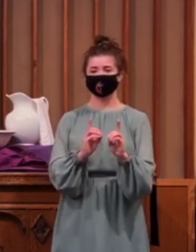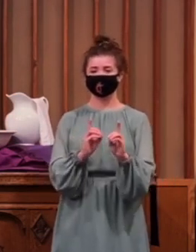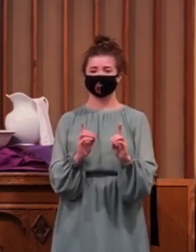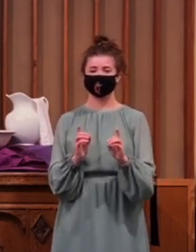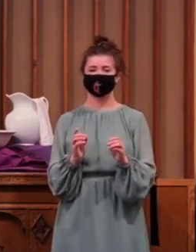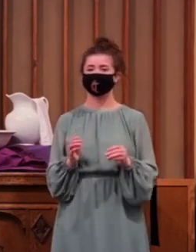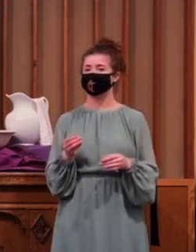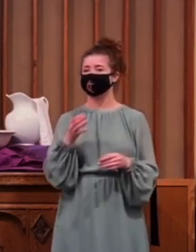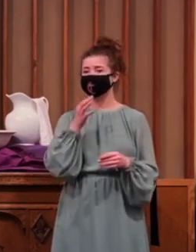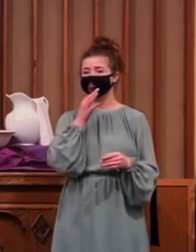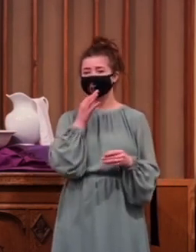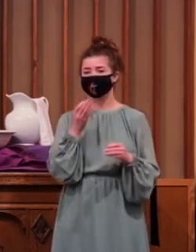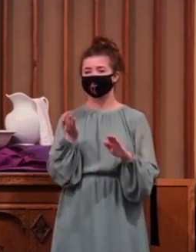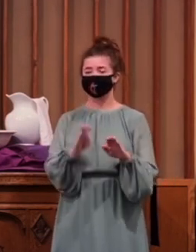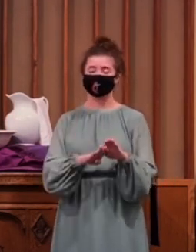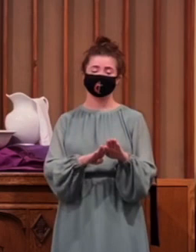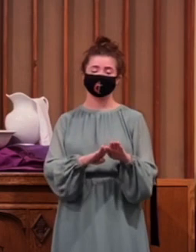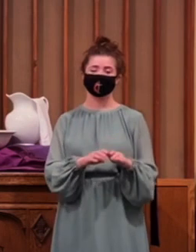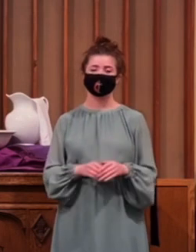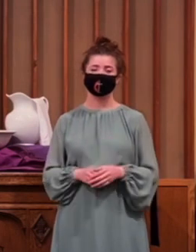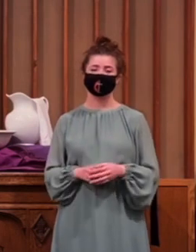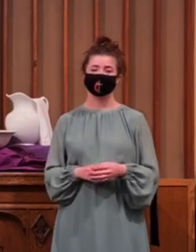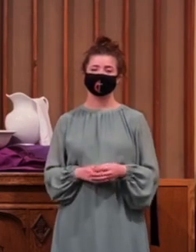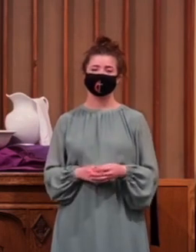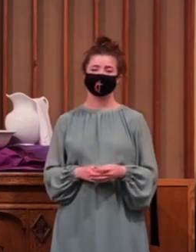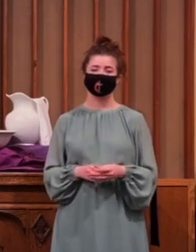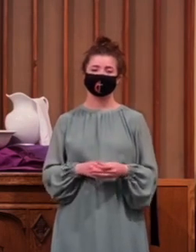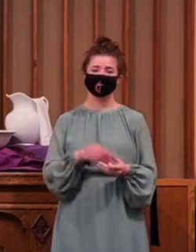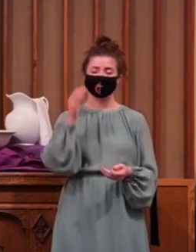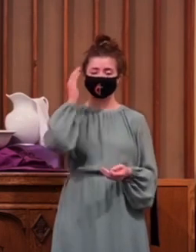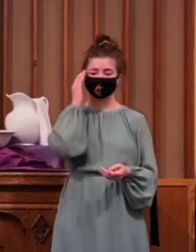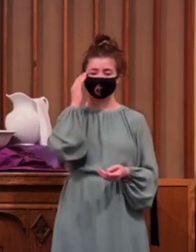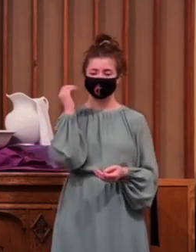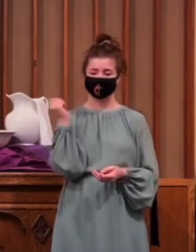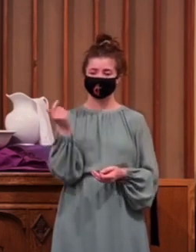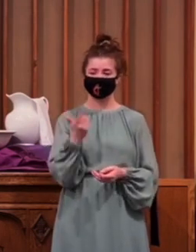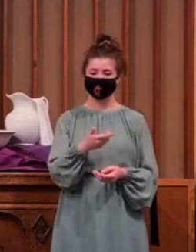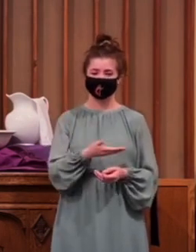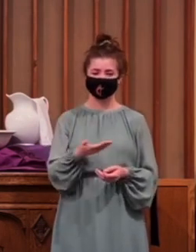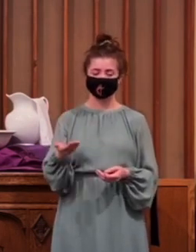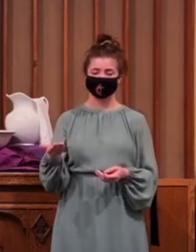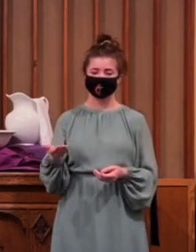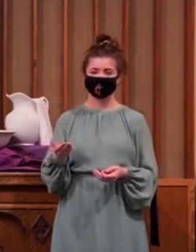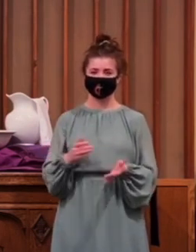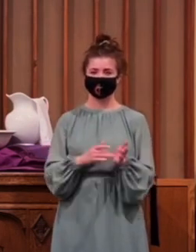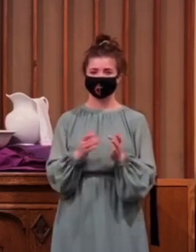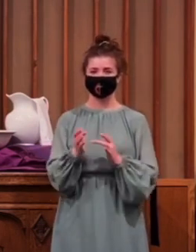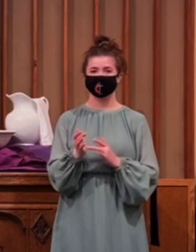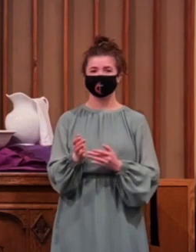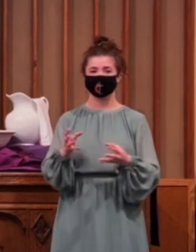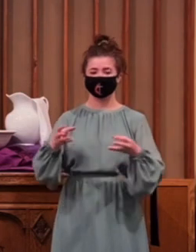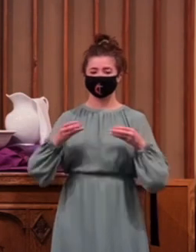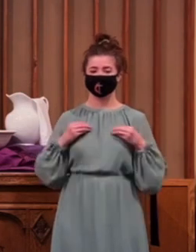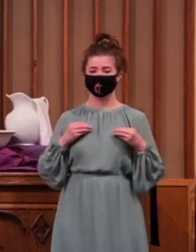coming to a close. And knowing all of this, Jesus took on the